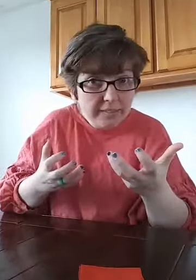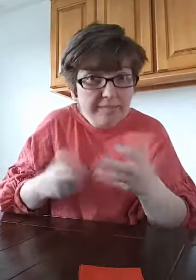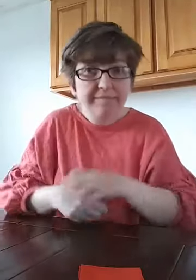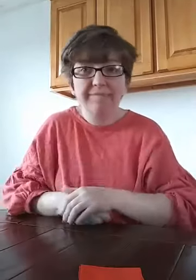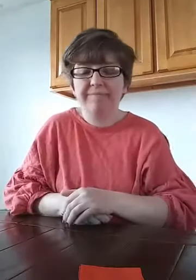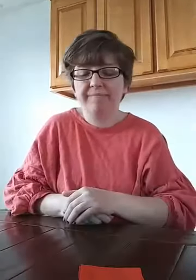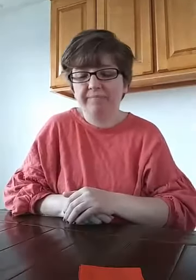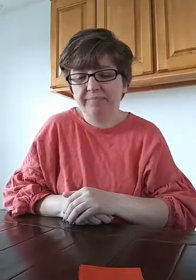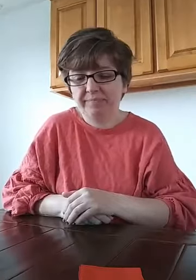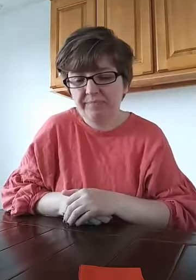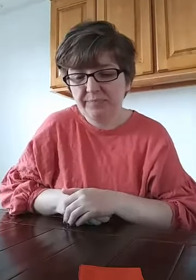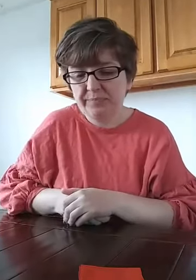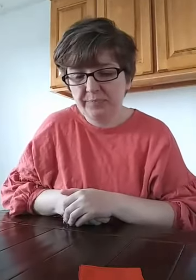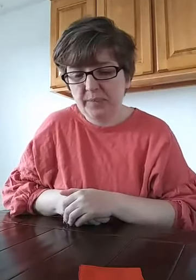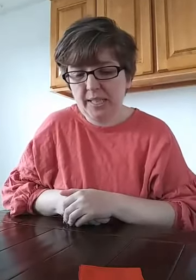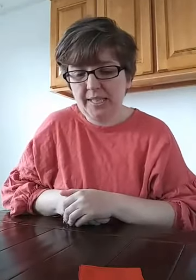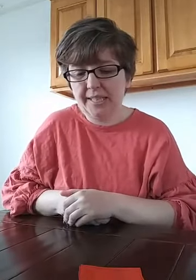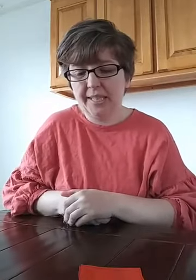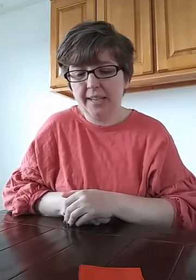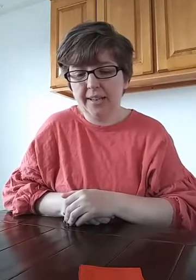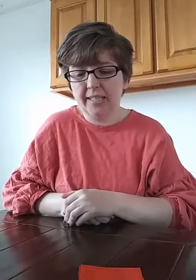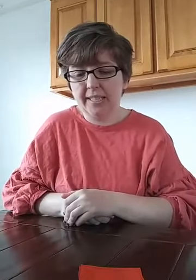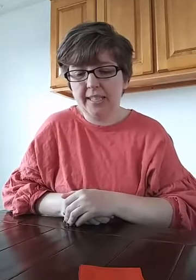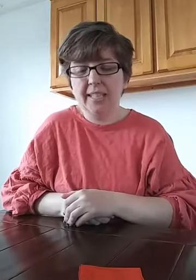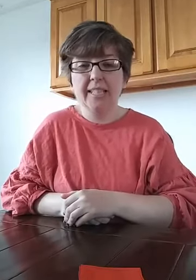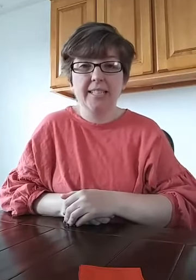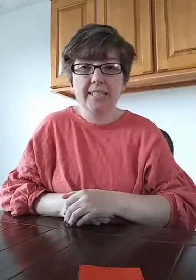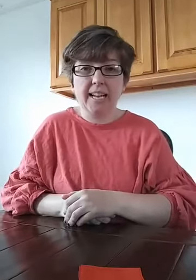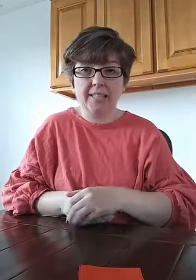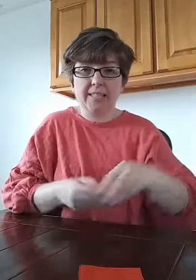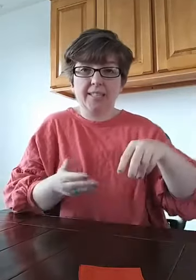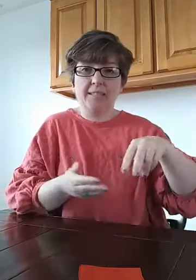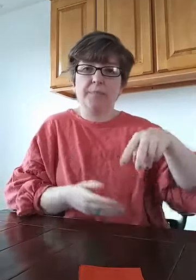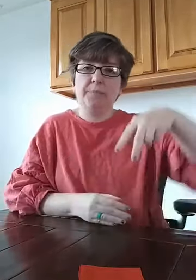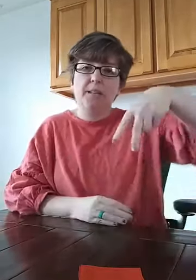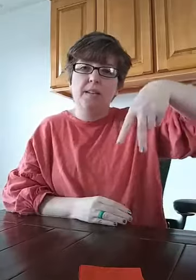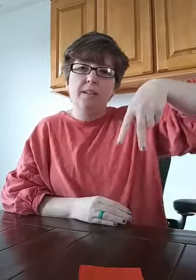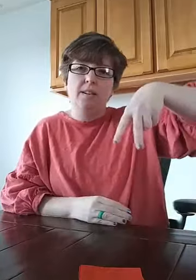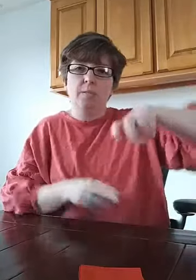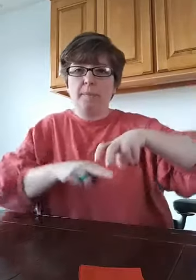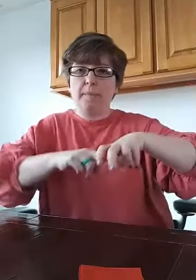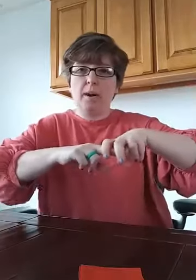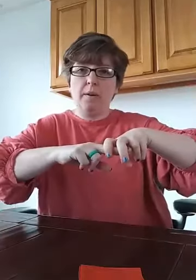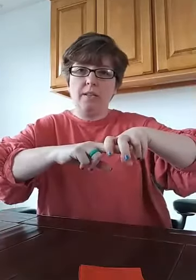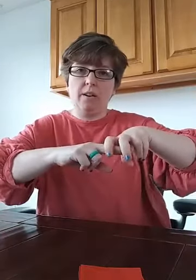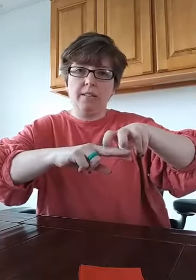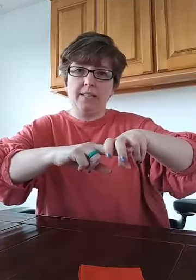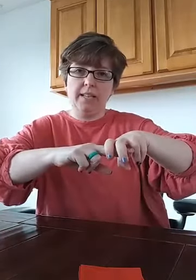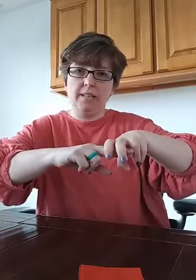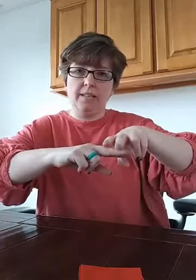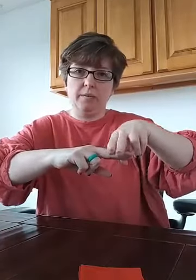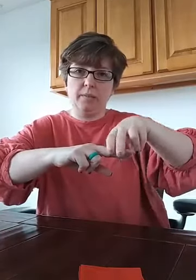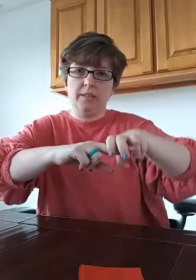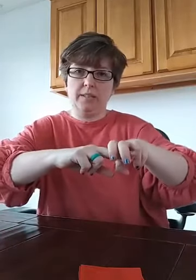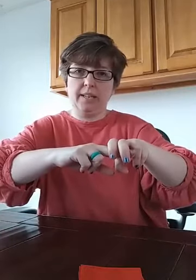all right dance remember how I taught sit was sitting